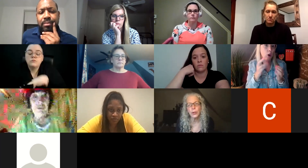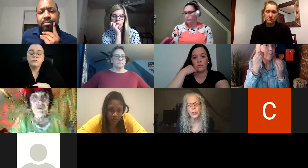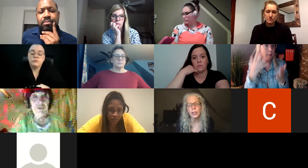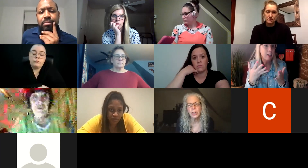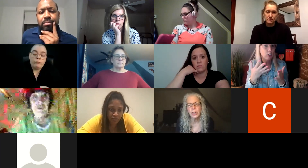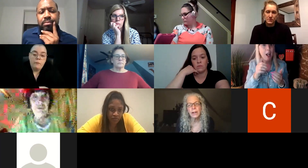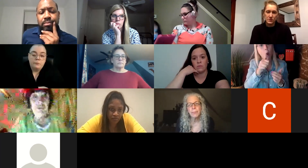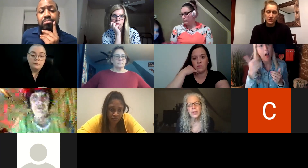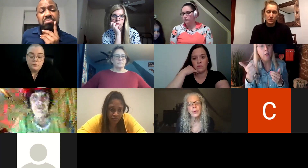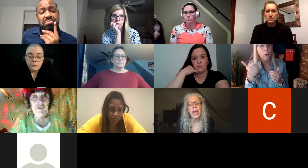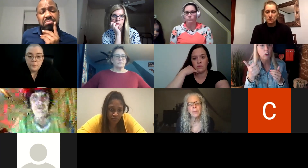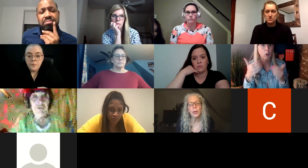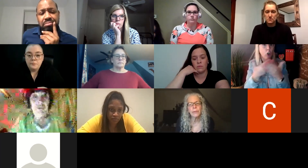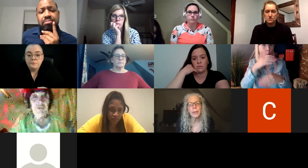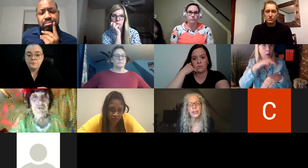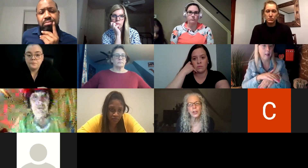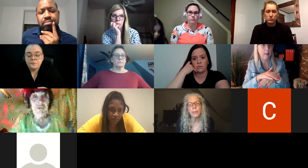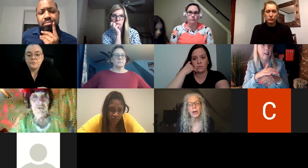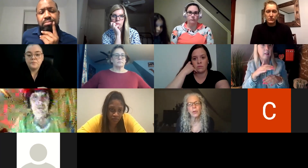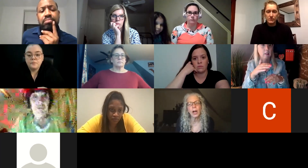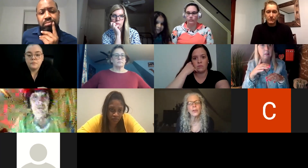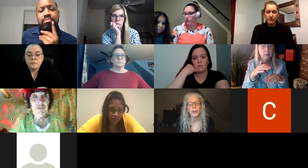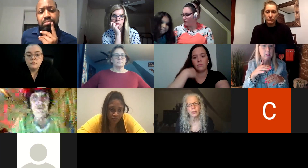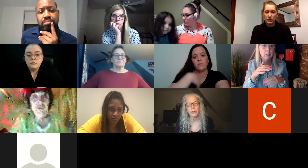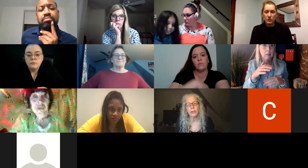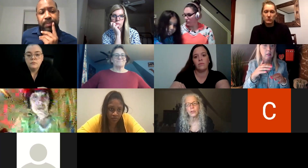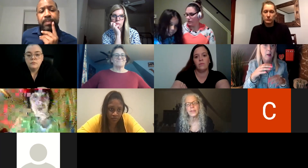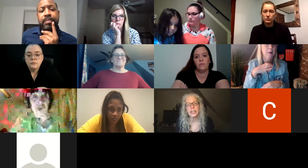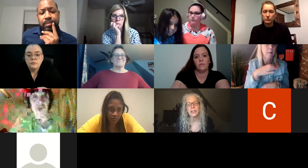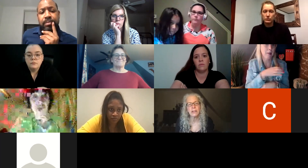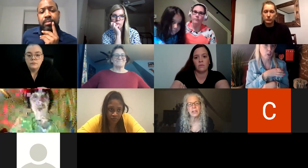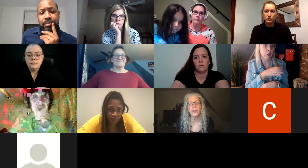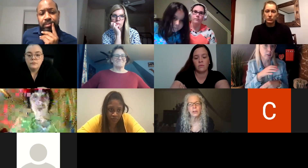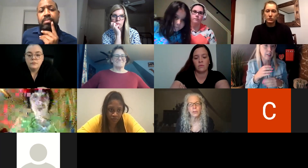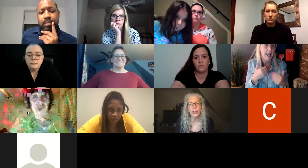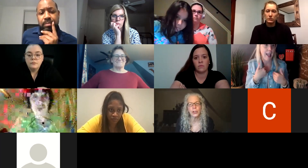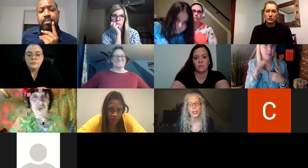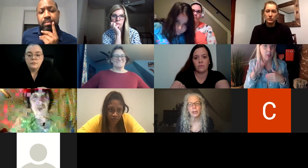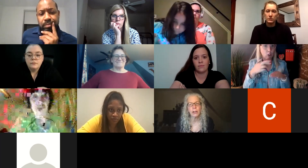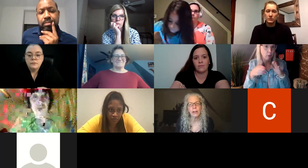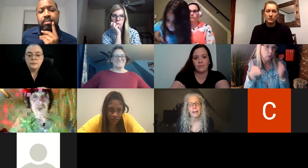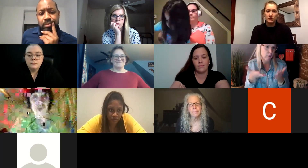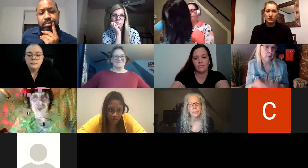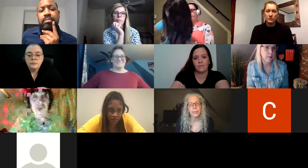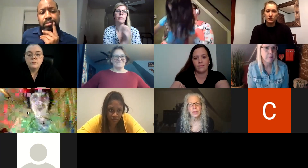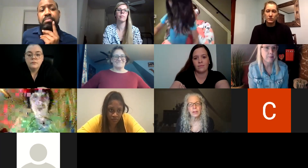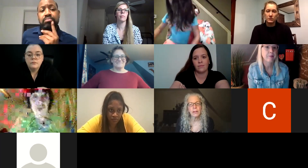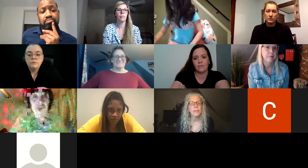future, if we had more information about other services in the region that